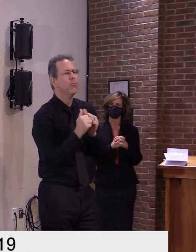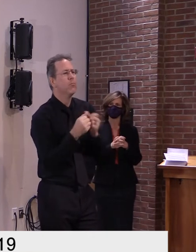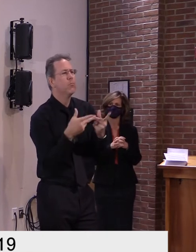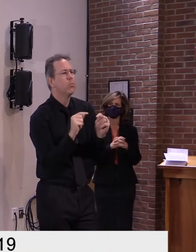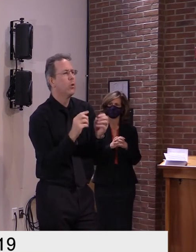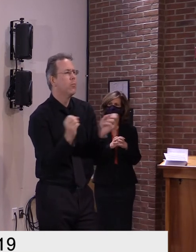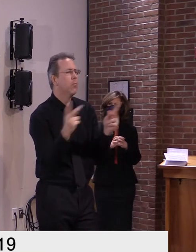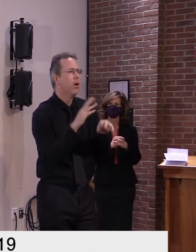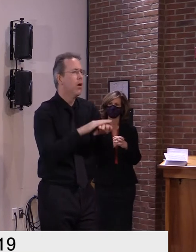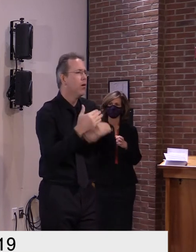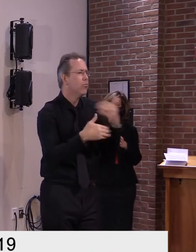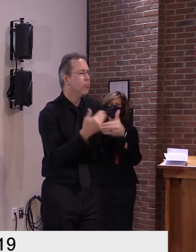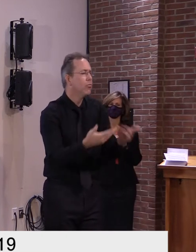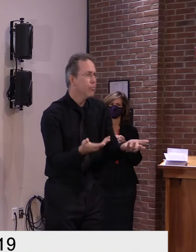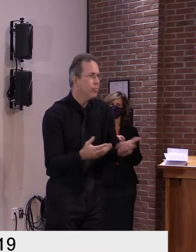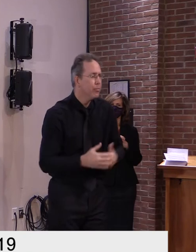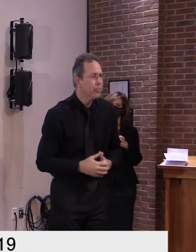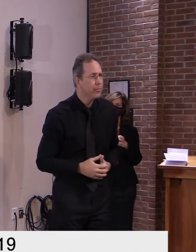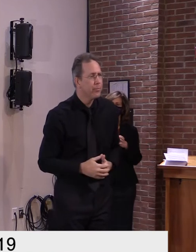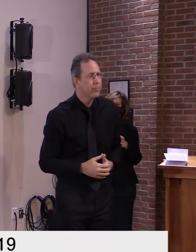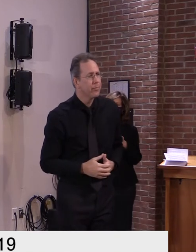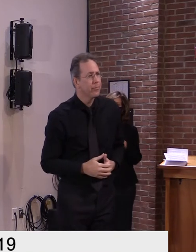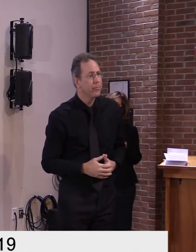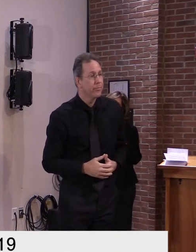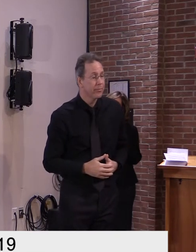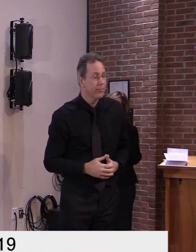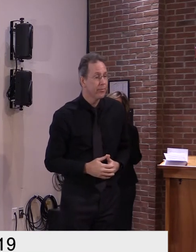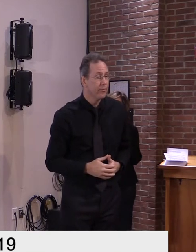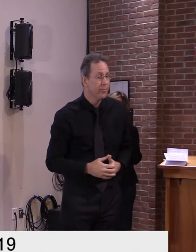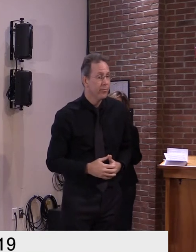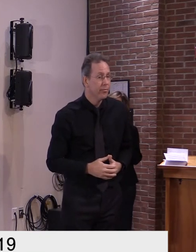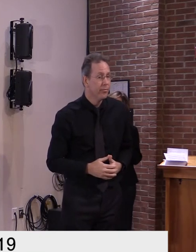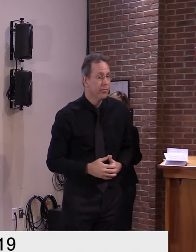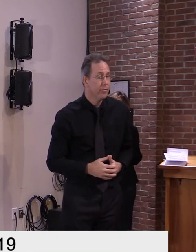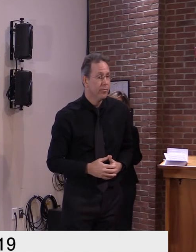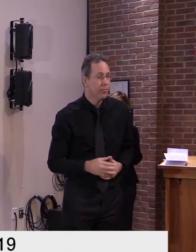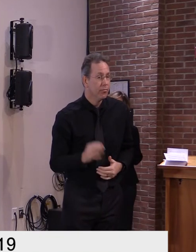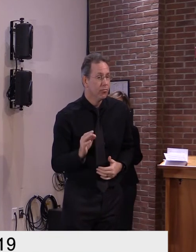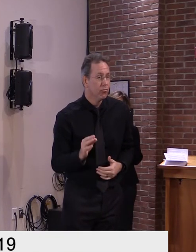for those in our education system.